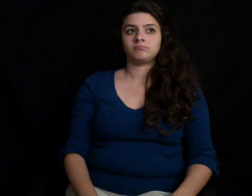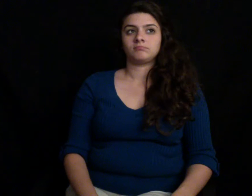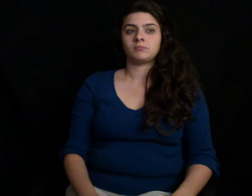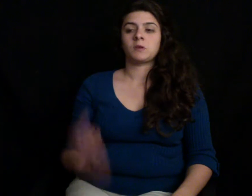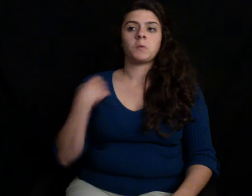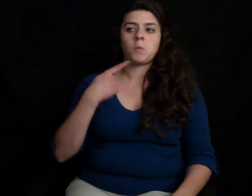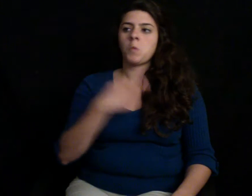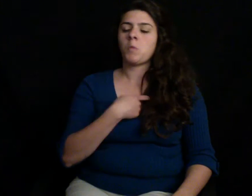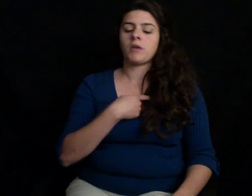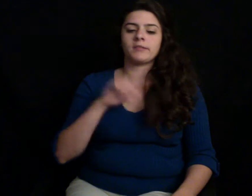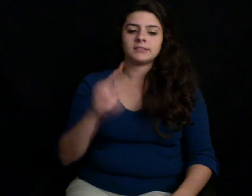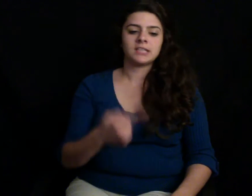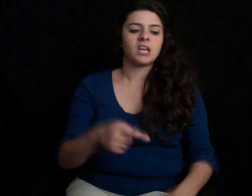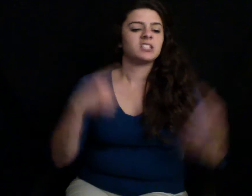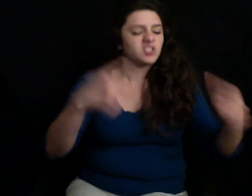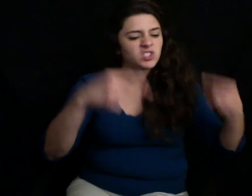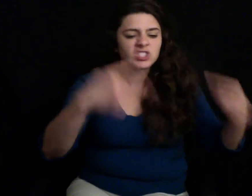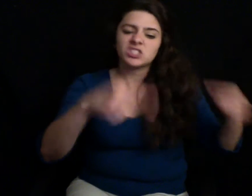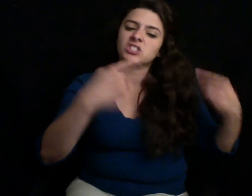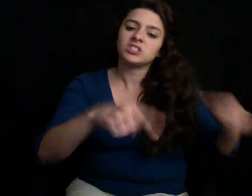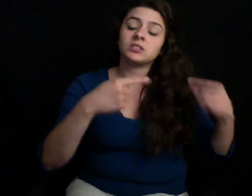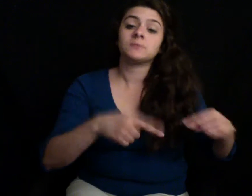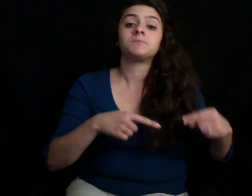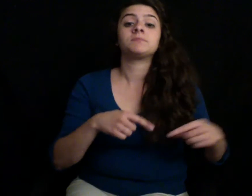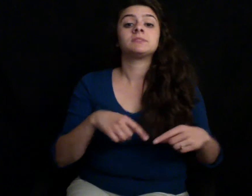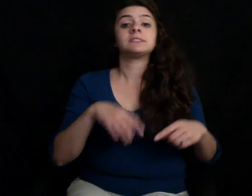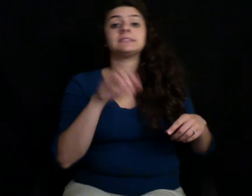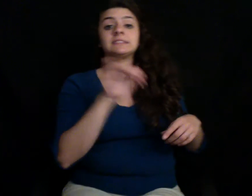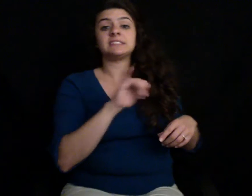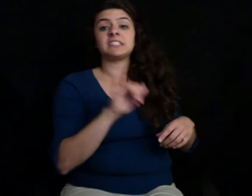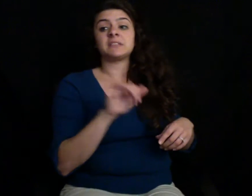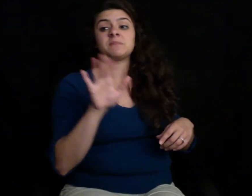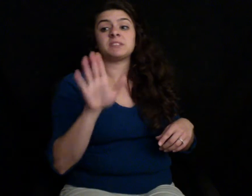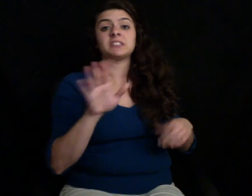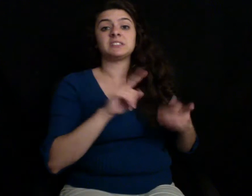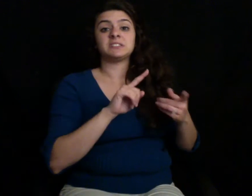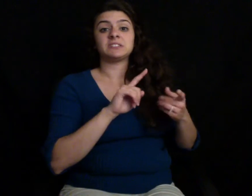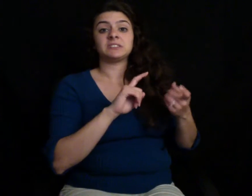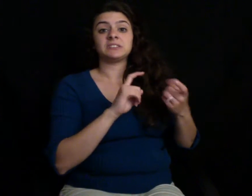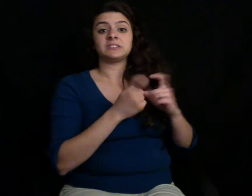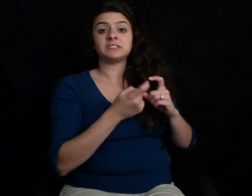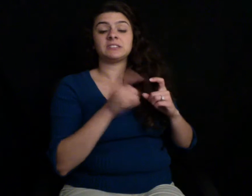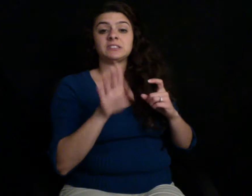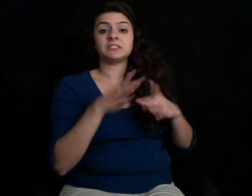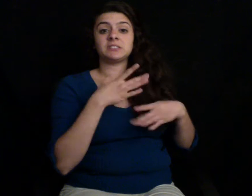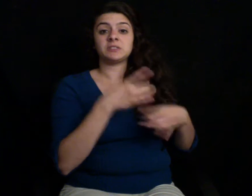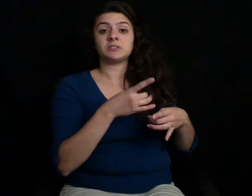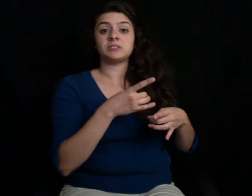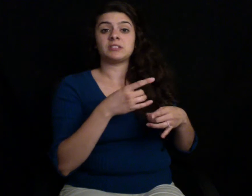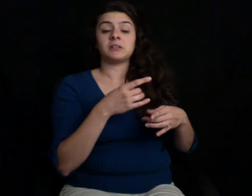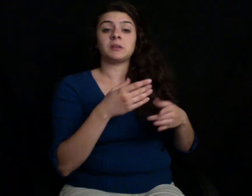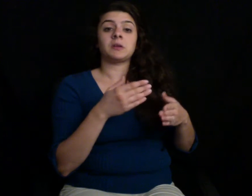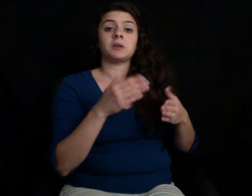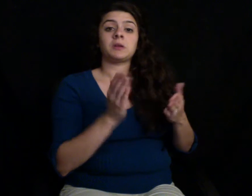rapping. Daystorm also found success with track and field, and he even earned a track scholarship to Morgan State University, though that would also fall